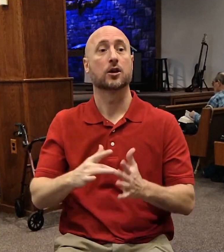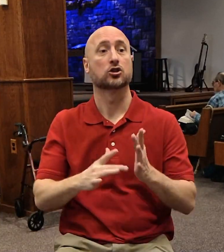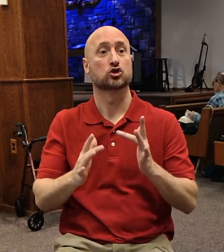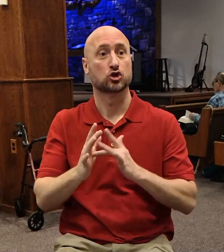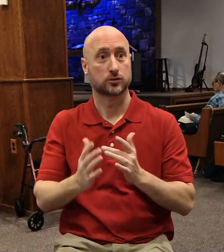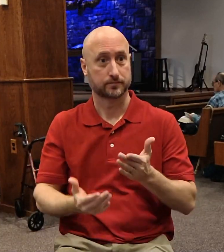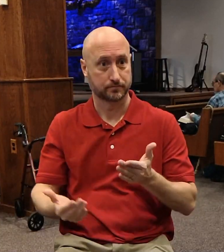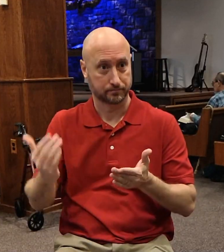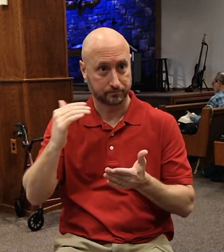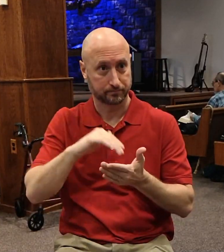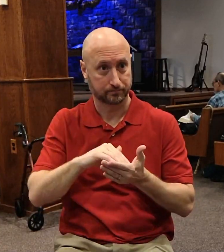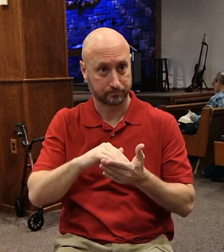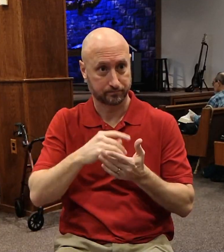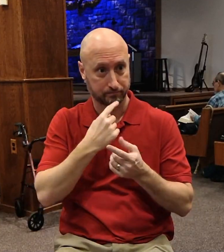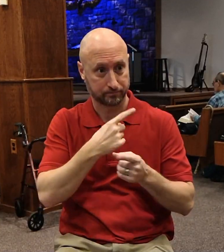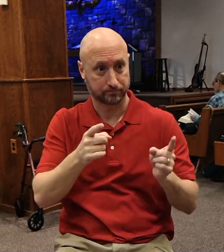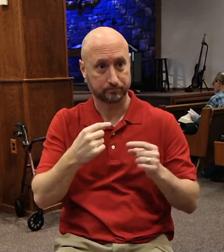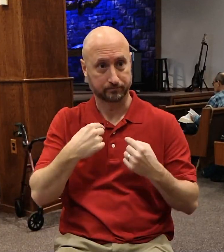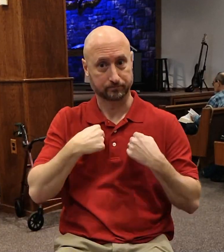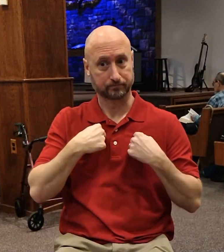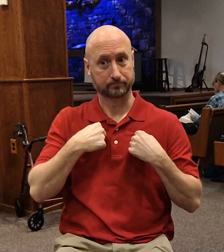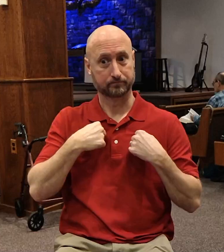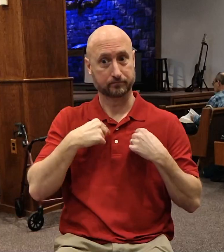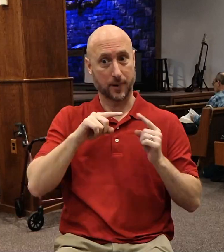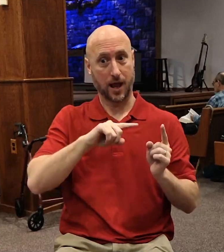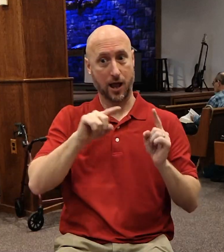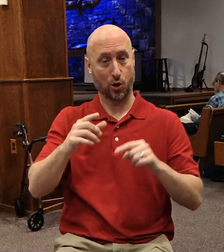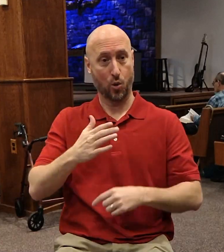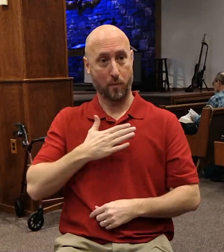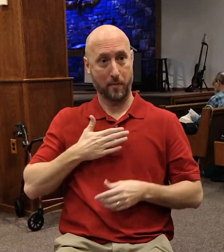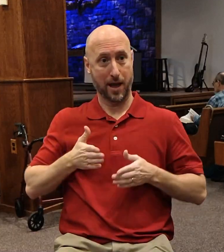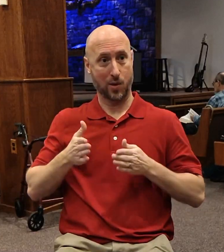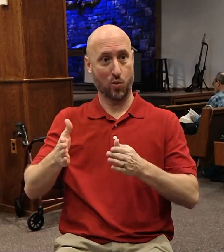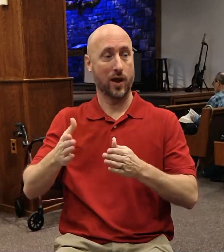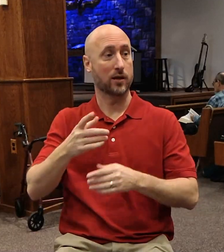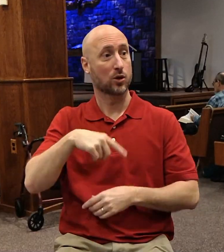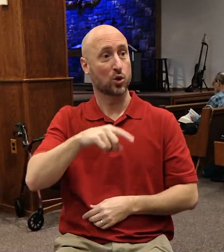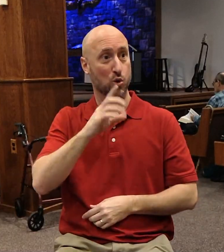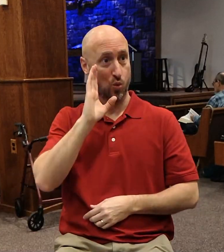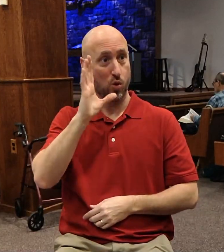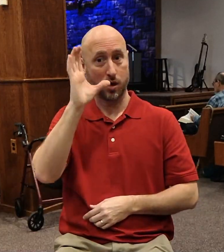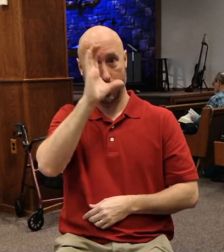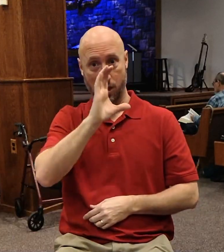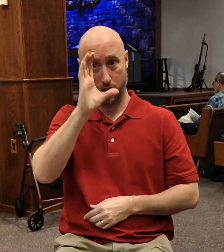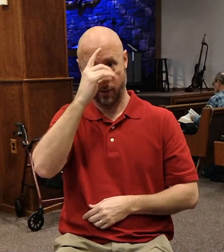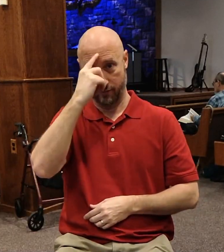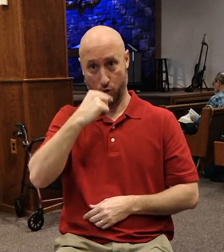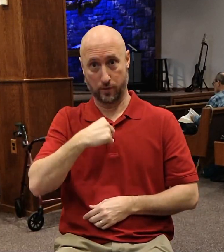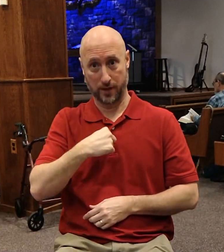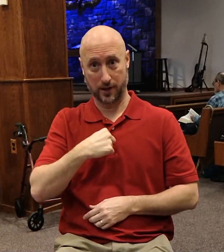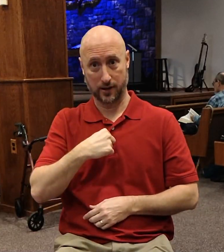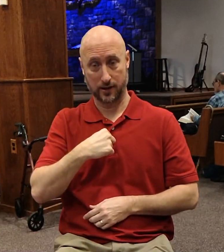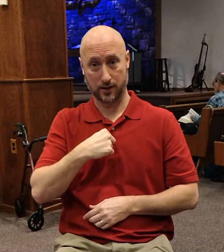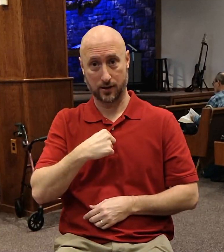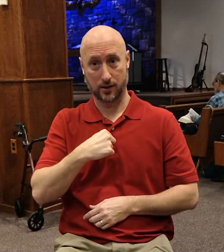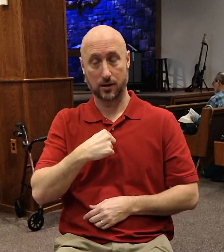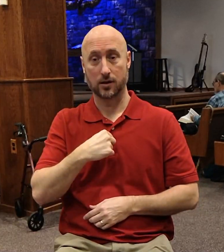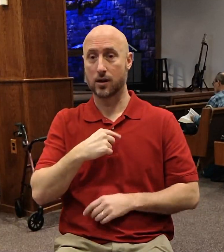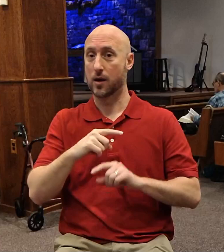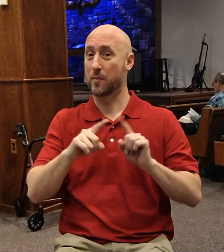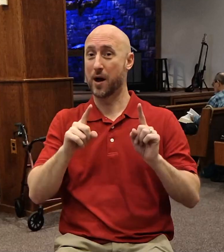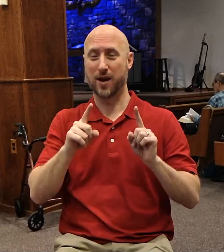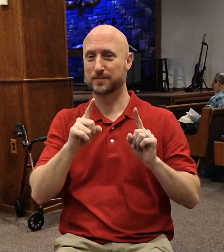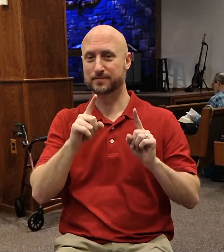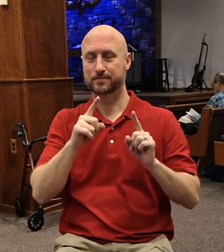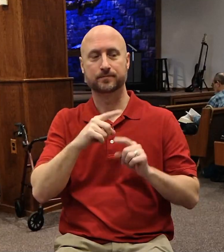again said unto them, I go my way, you shall seek me. Now he makes it clear, you shall die in your